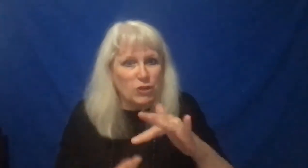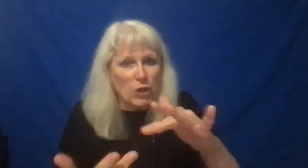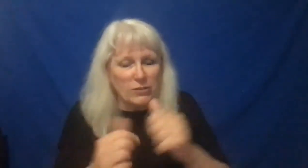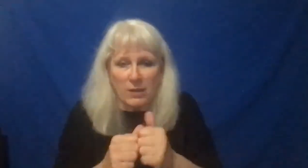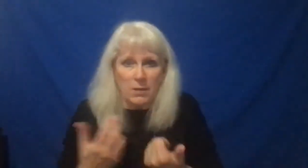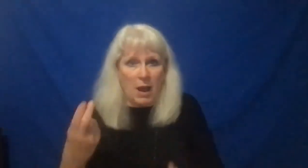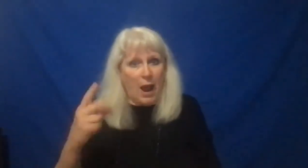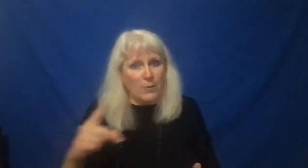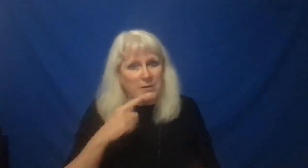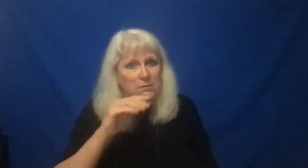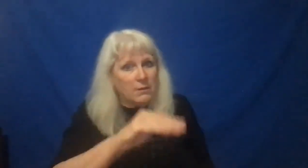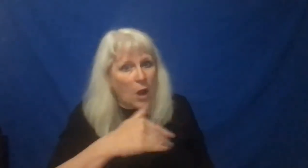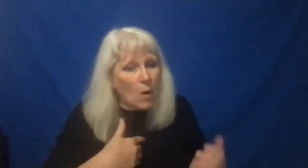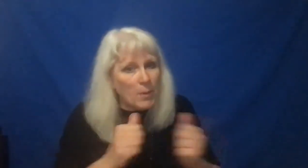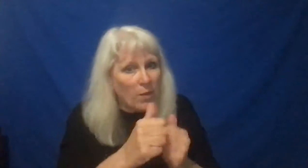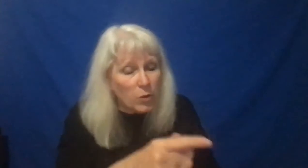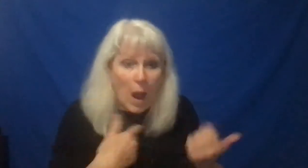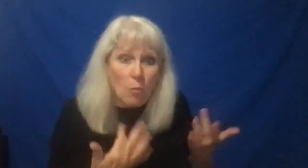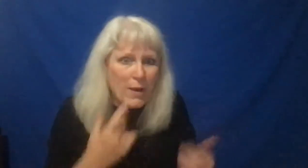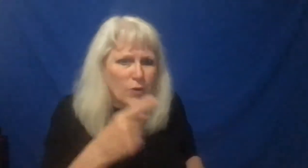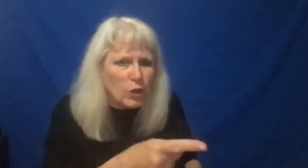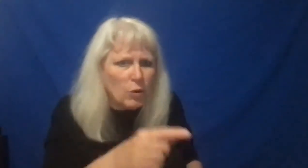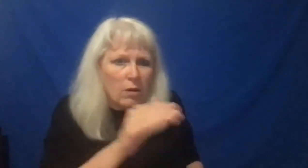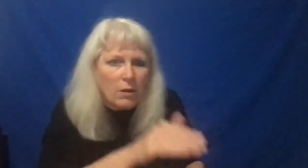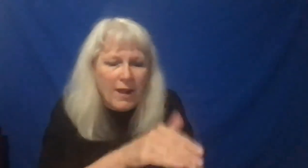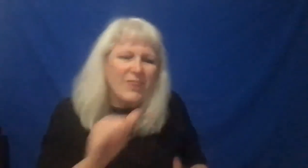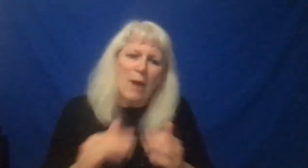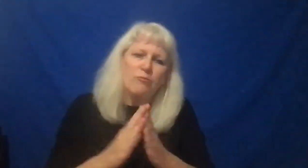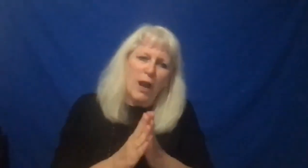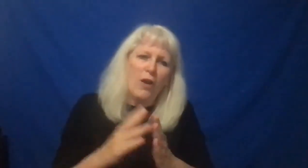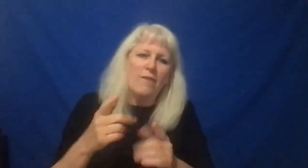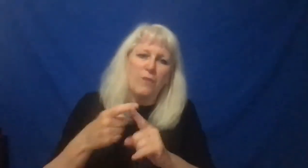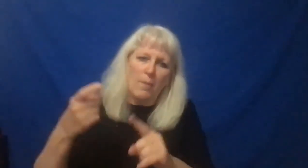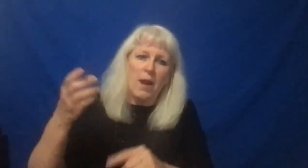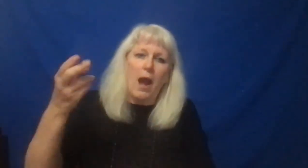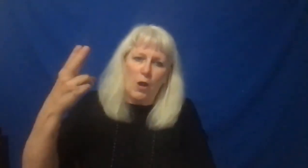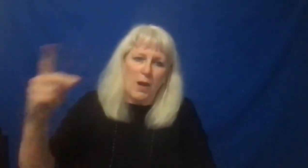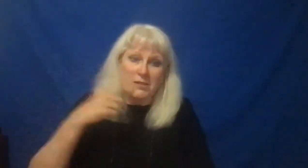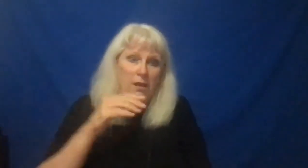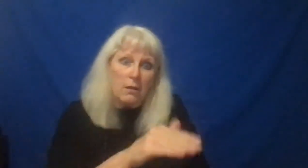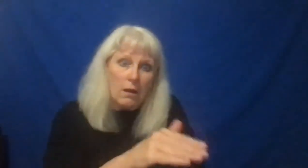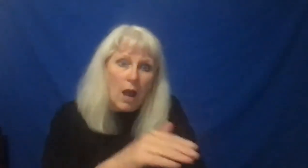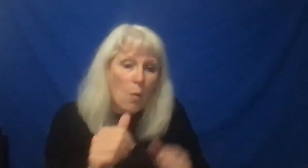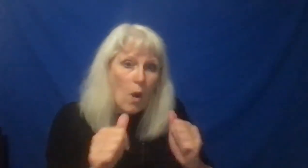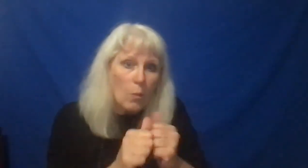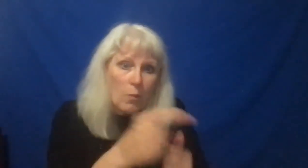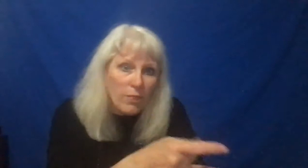with you. I'm here waiting for you. I want to be with you. I want to be with you. And that's just